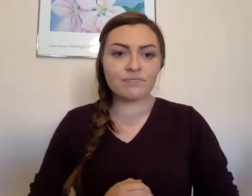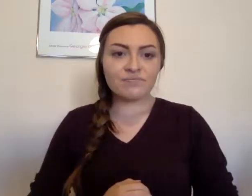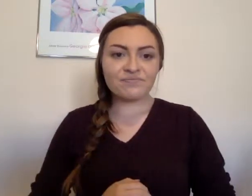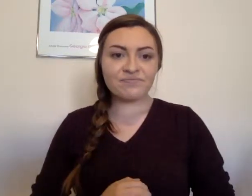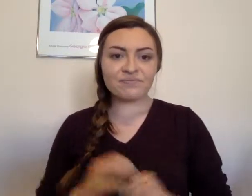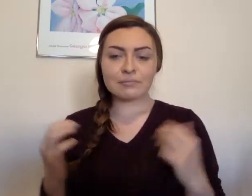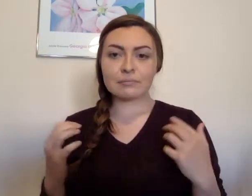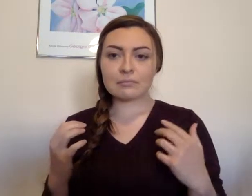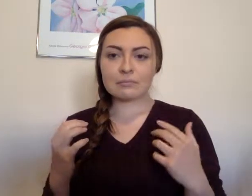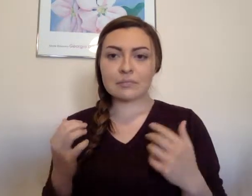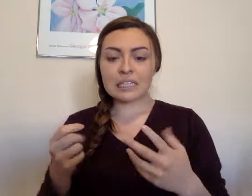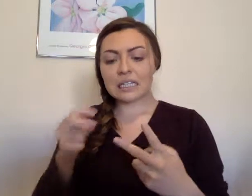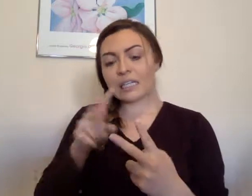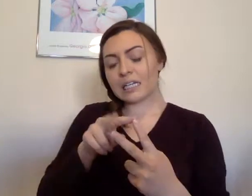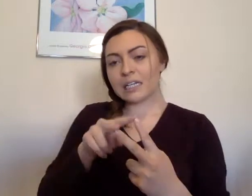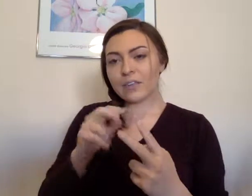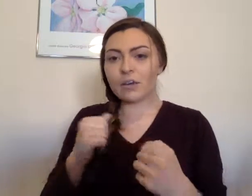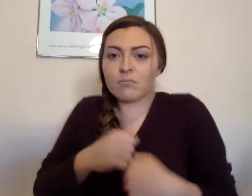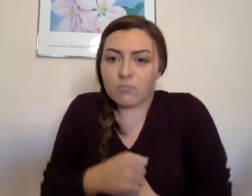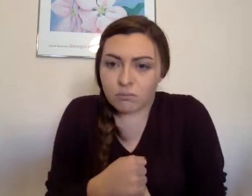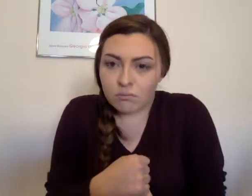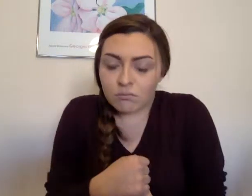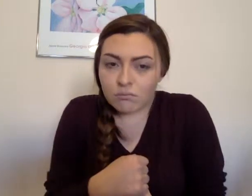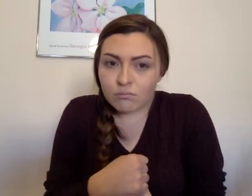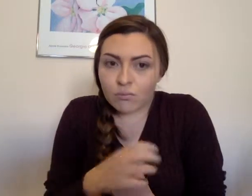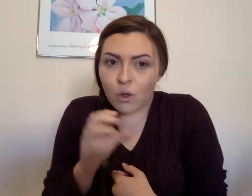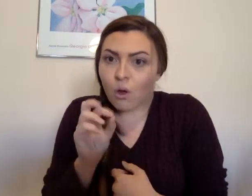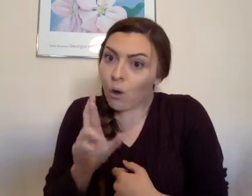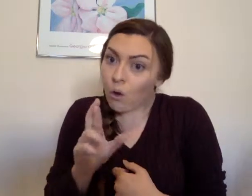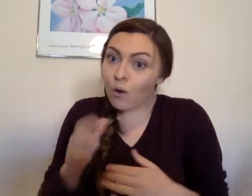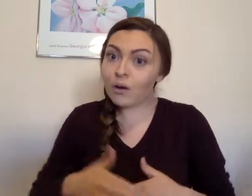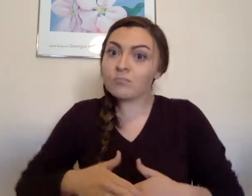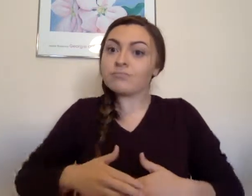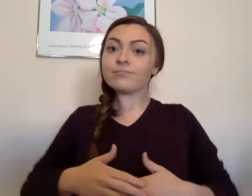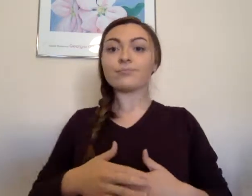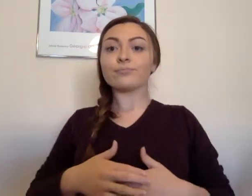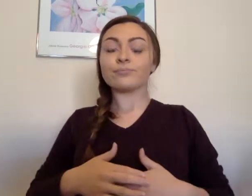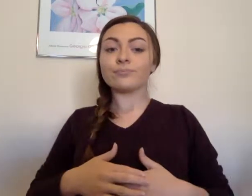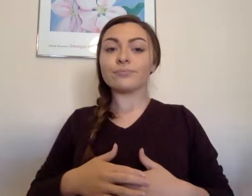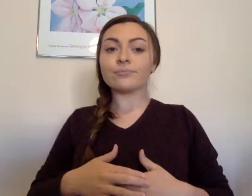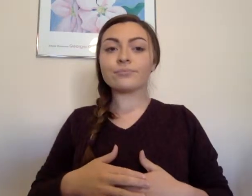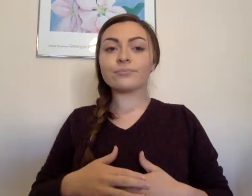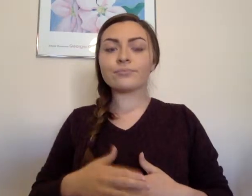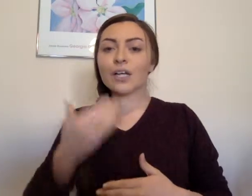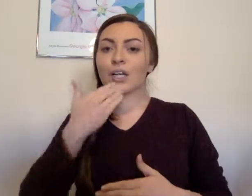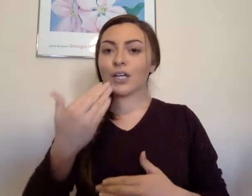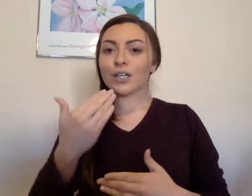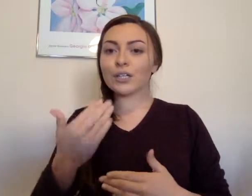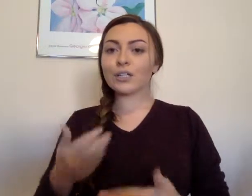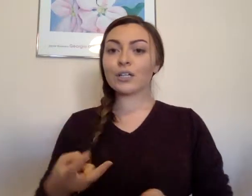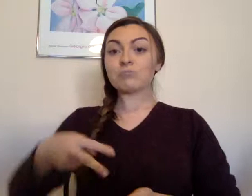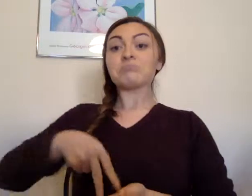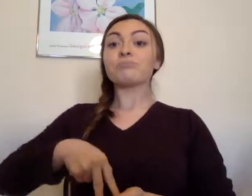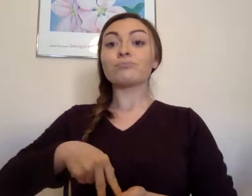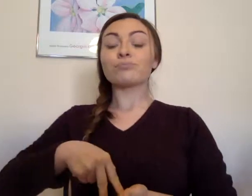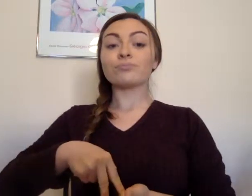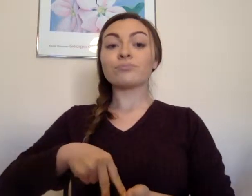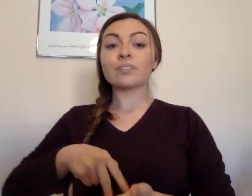a slumped stance or in good posture. And the people who had good posture